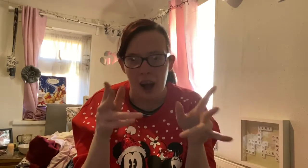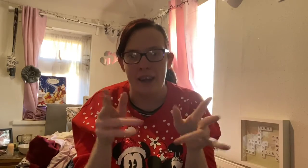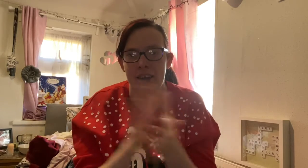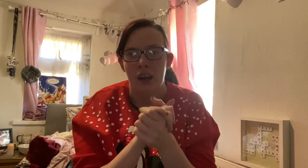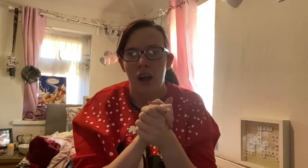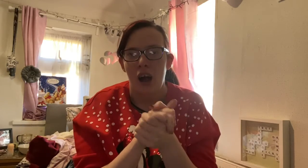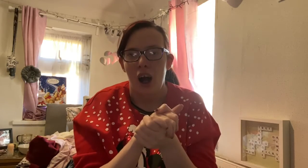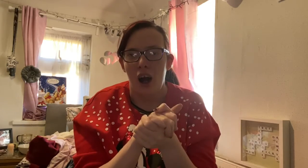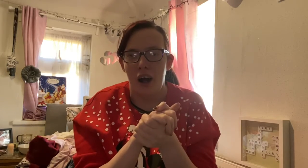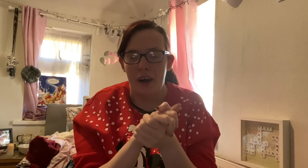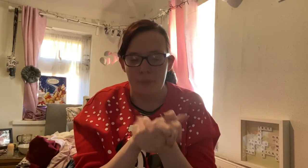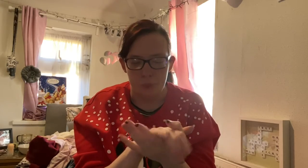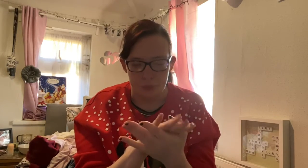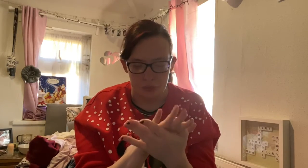guys.